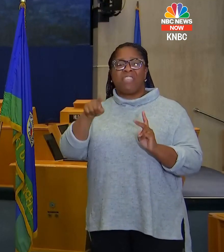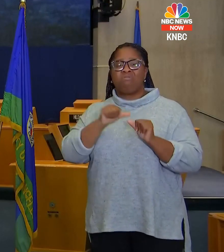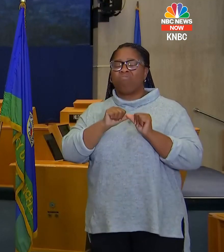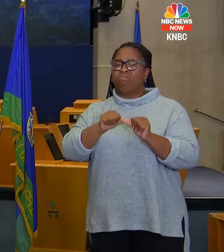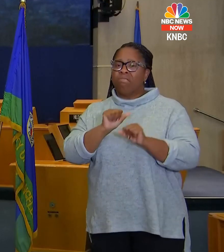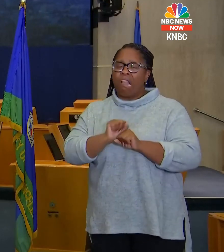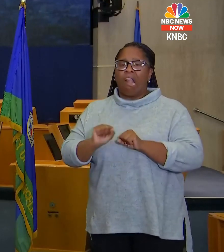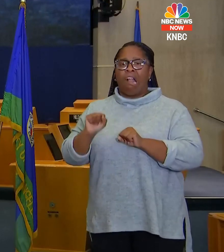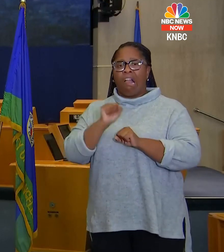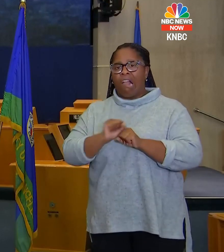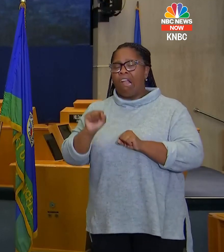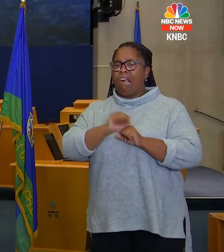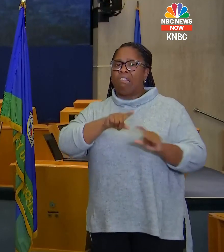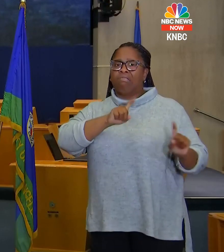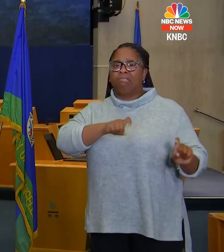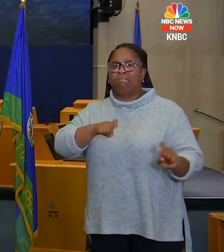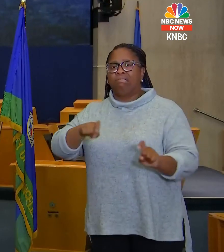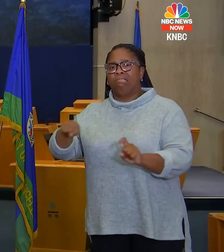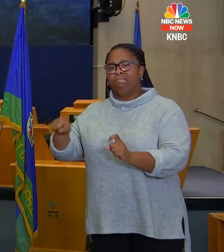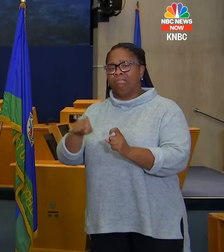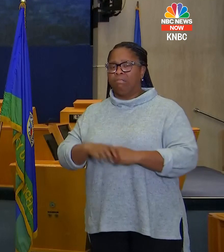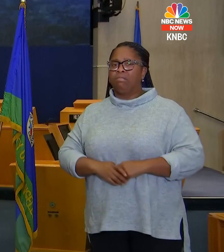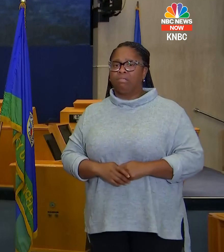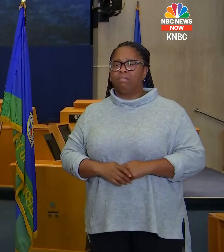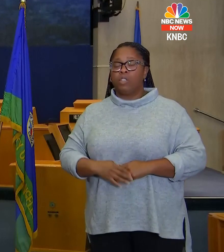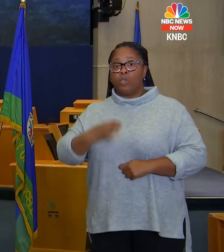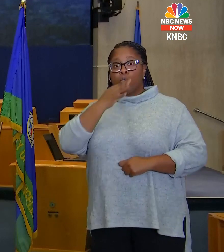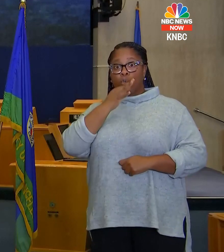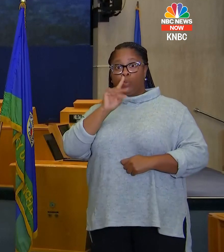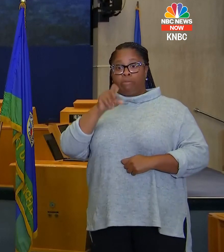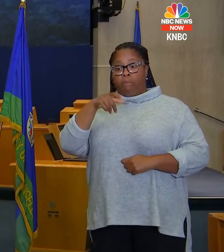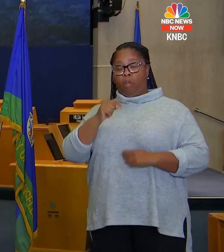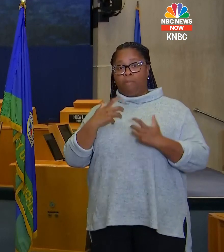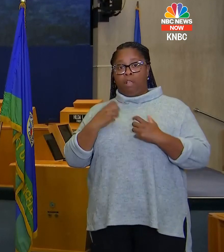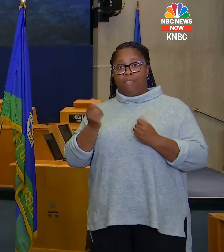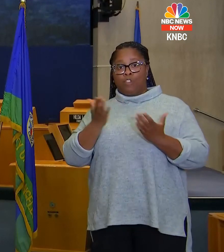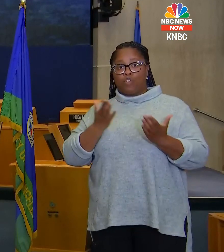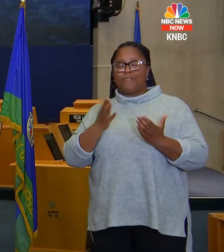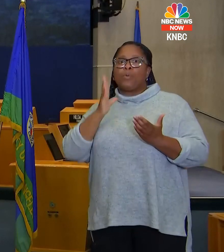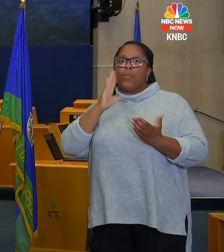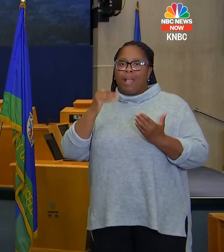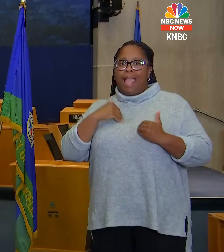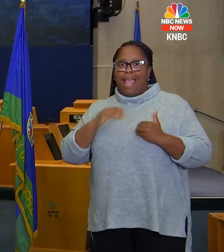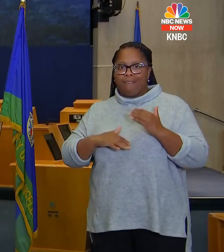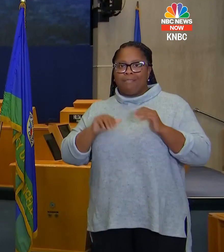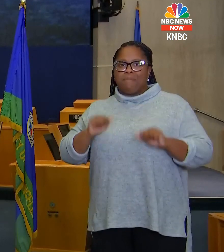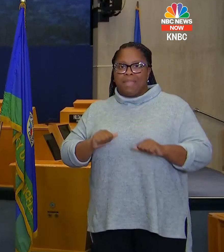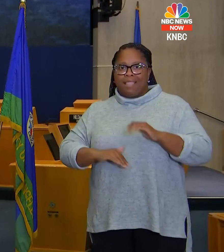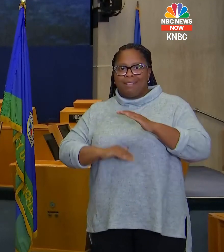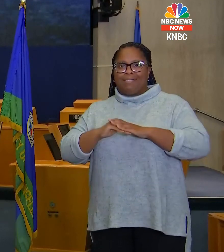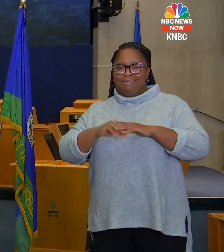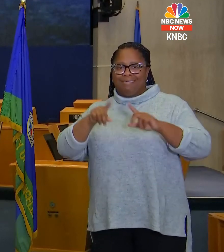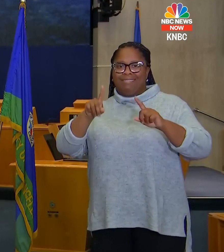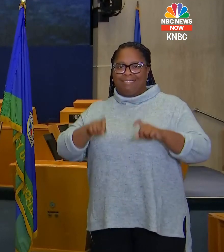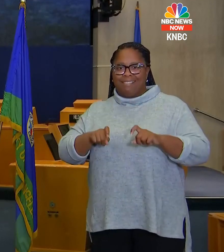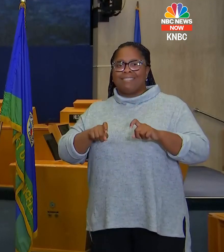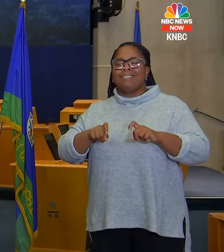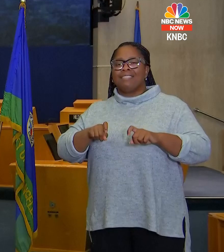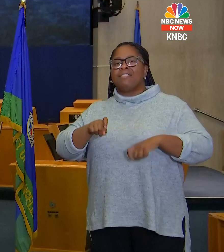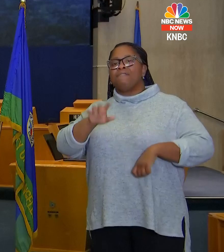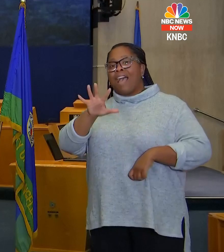tirelessly toward this effort. Soon, the Department of Health Services will have the capacity to test 500 county patients each